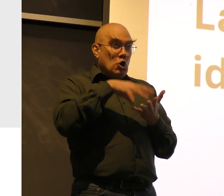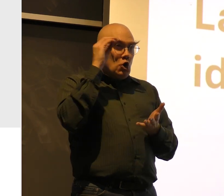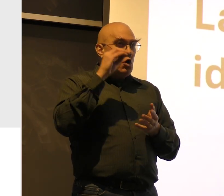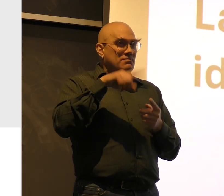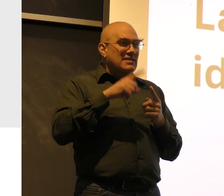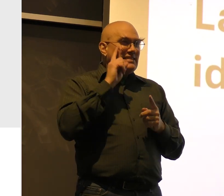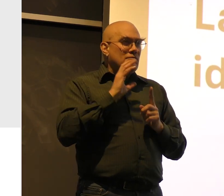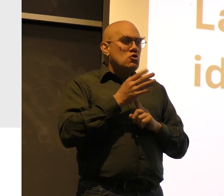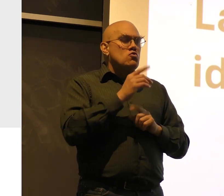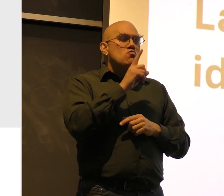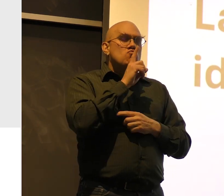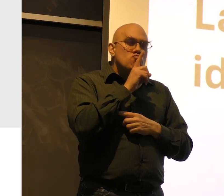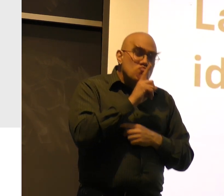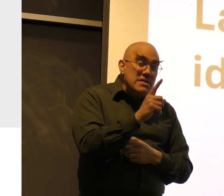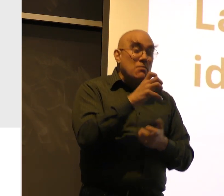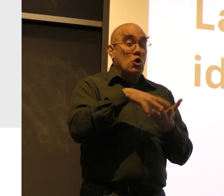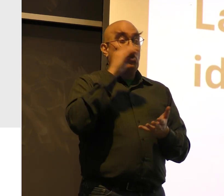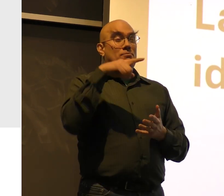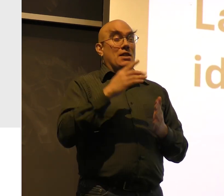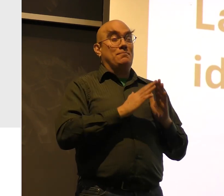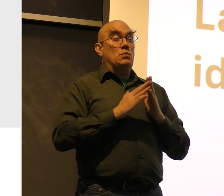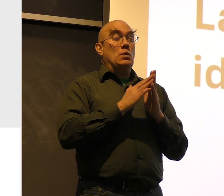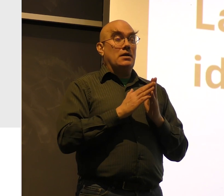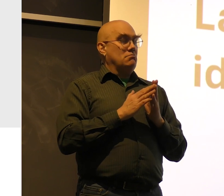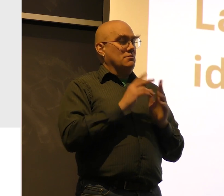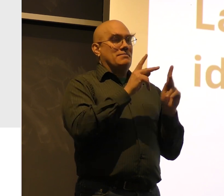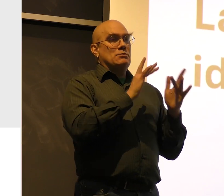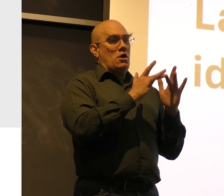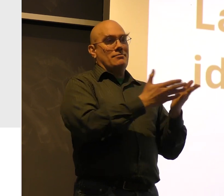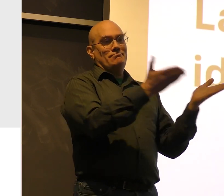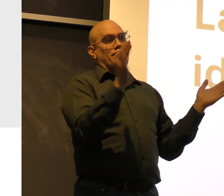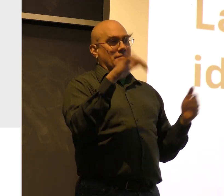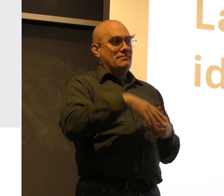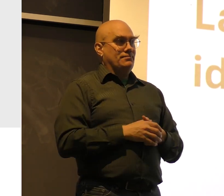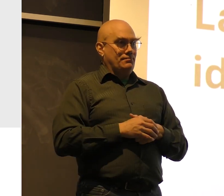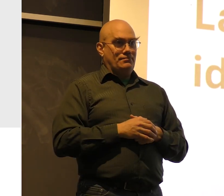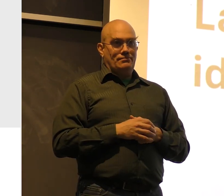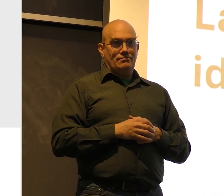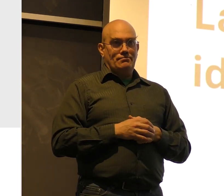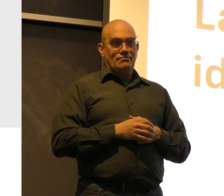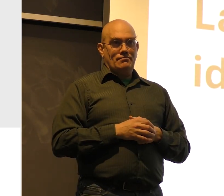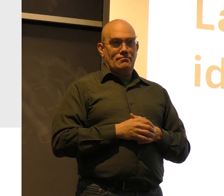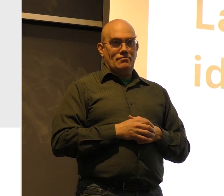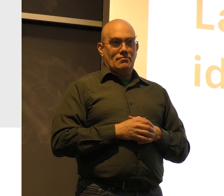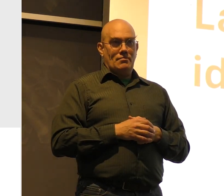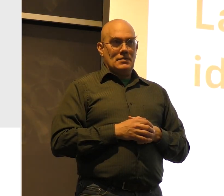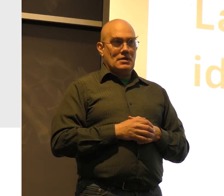So that means that we're learning about deaf culture, and it's very important to learn from the community, and this is where we find the community, the